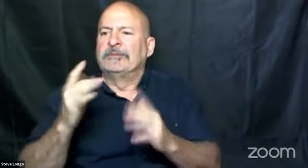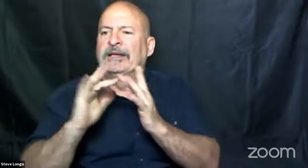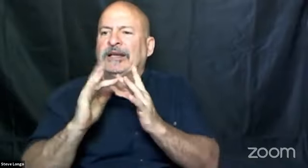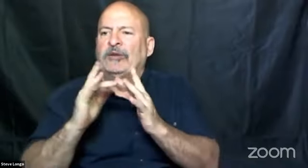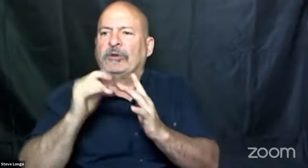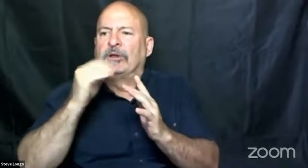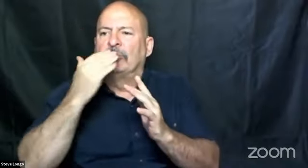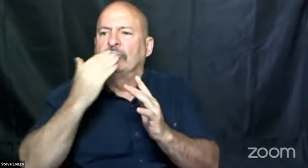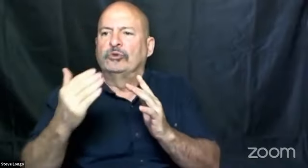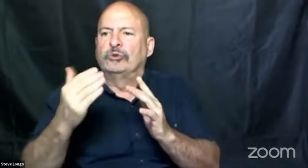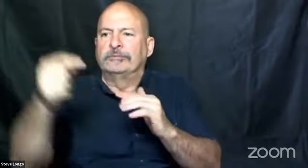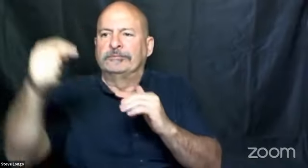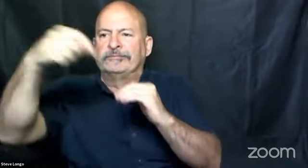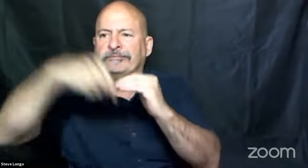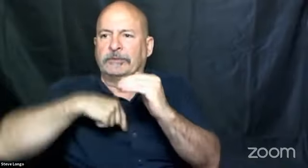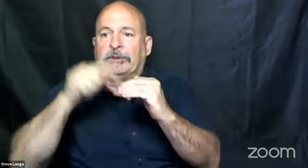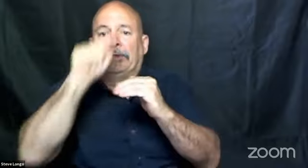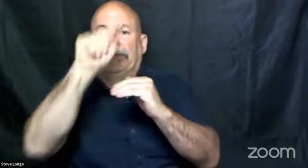server, just making that a lot more slower.